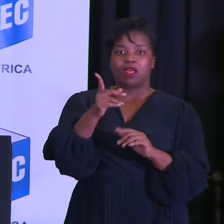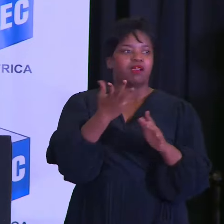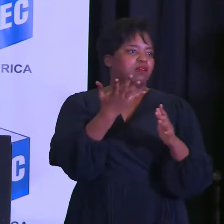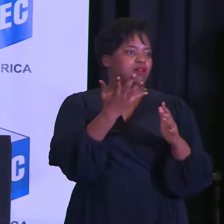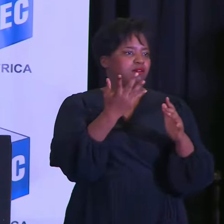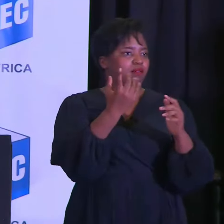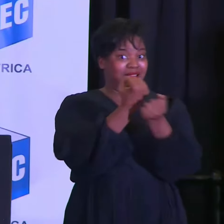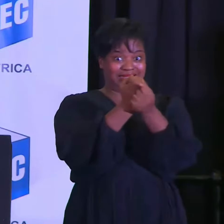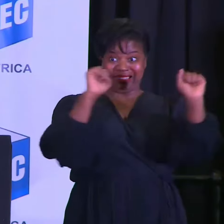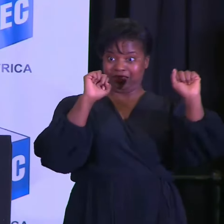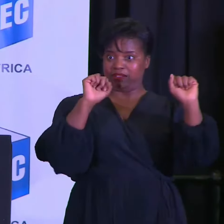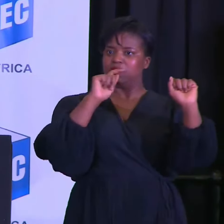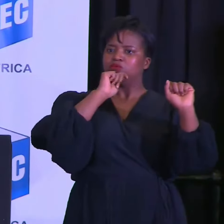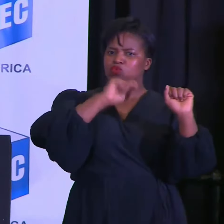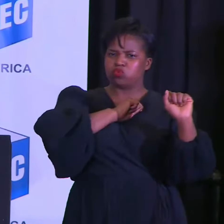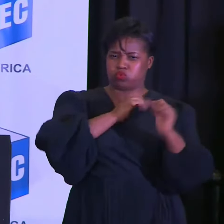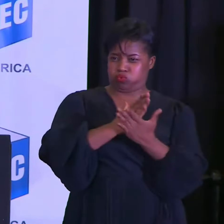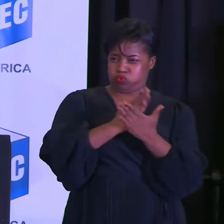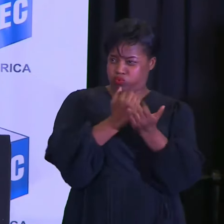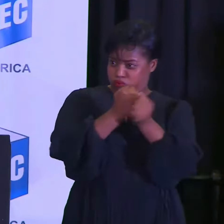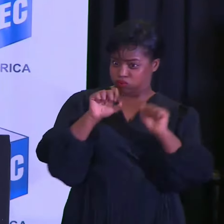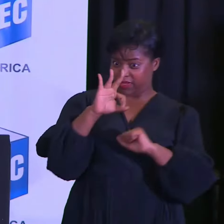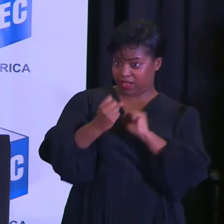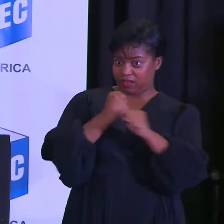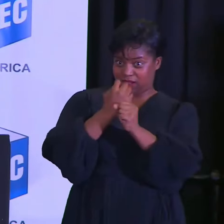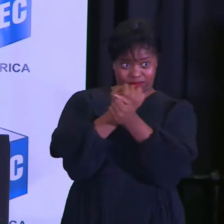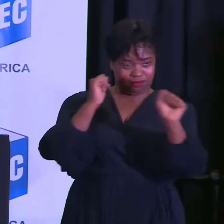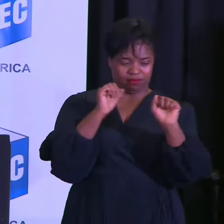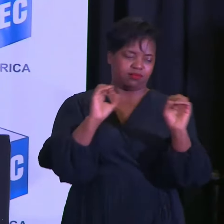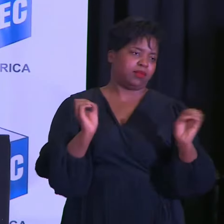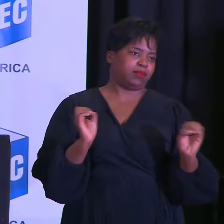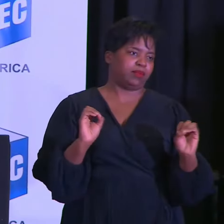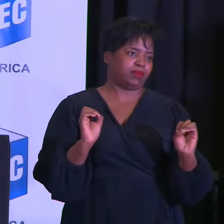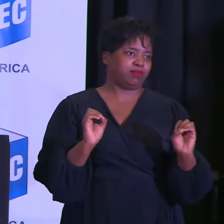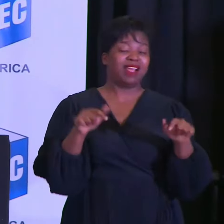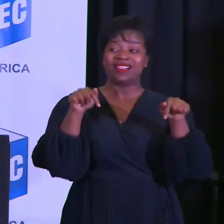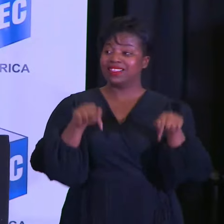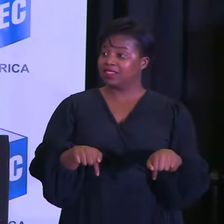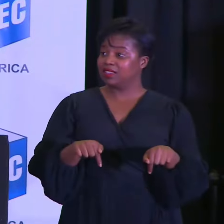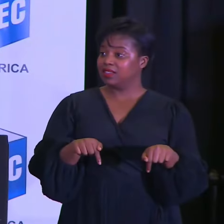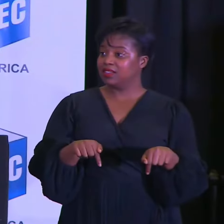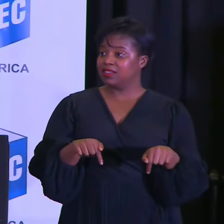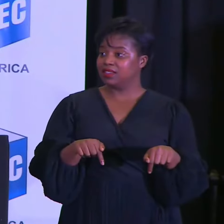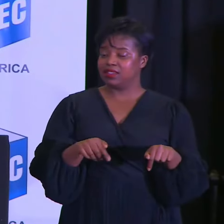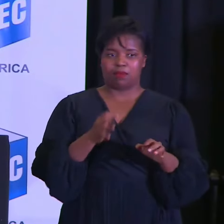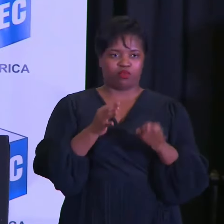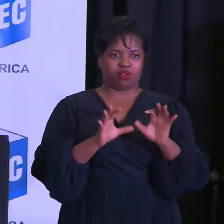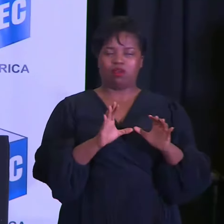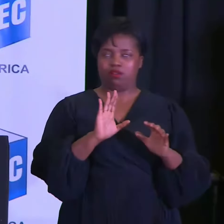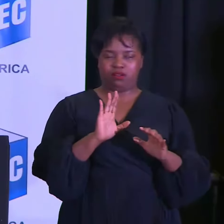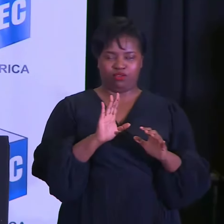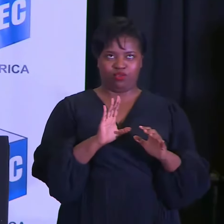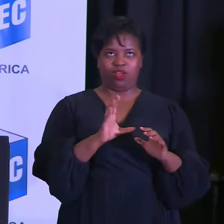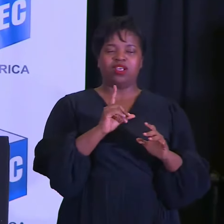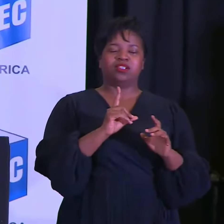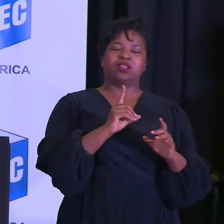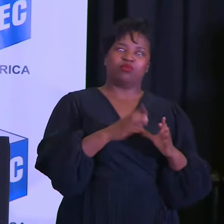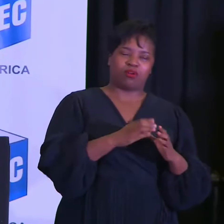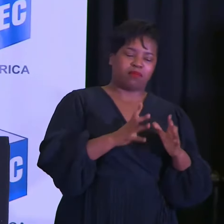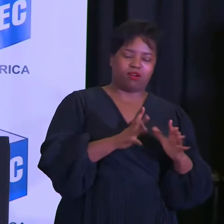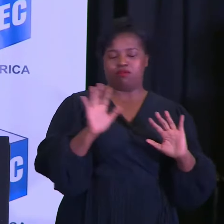did not democrate for real for the past 30 years. This democratic party, I mean the democratic